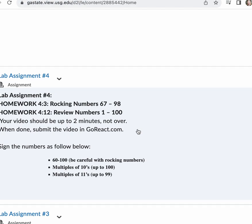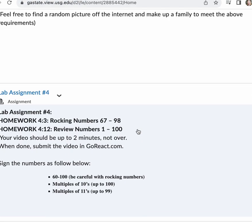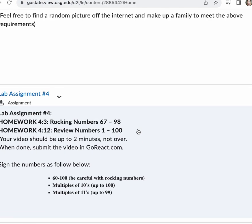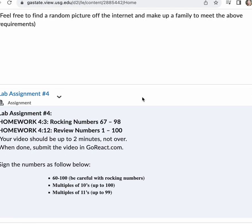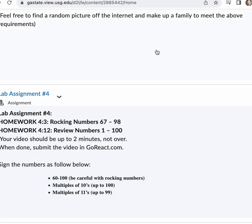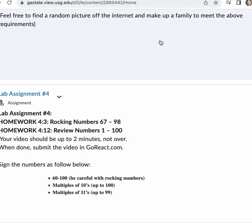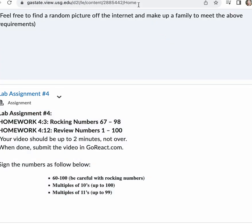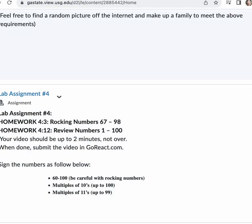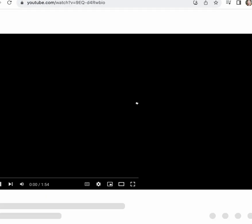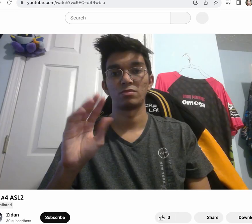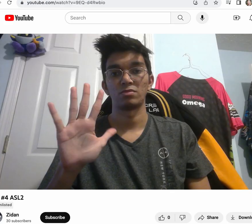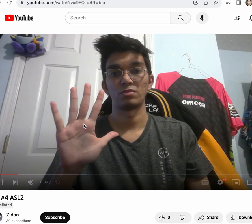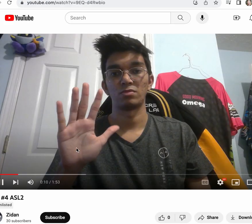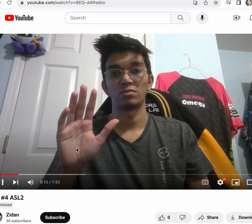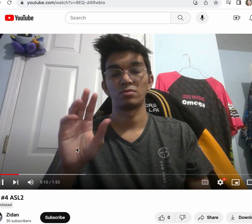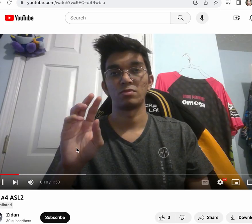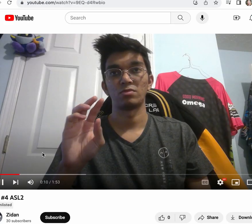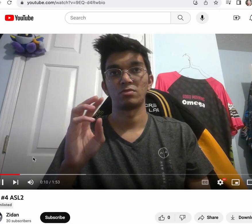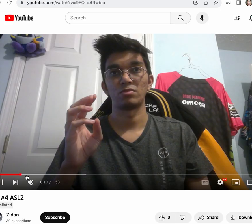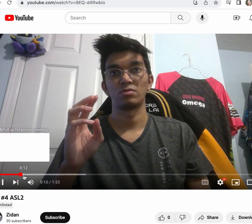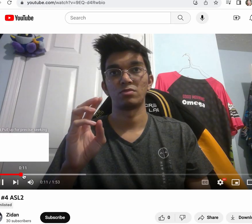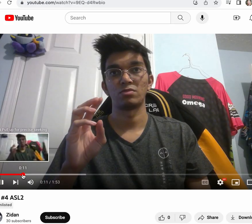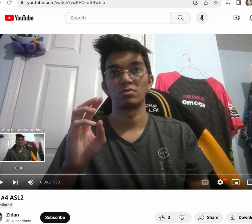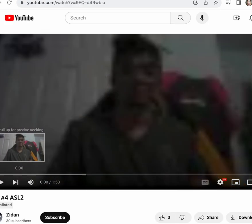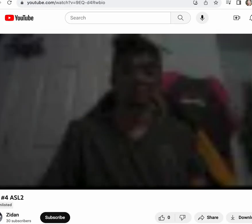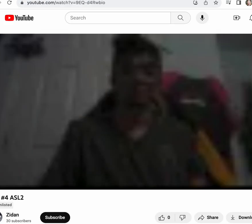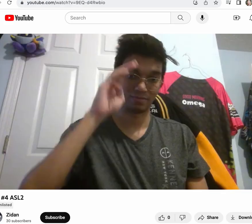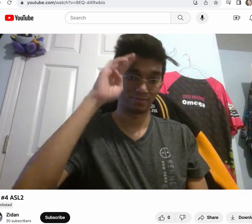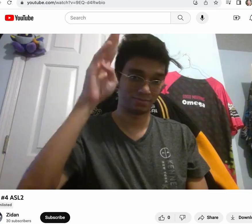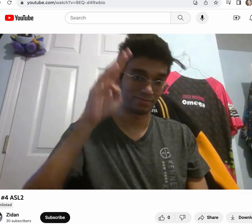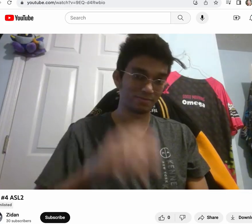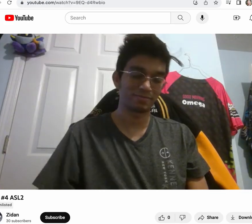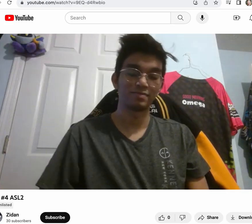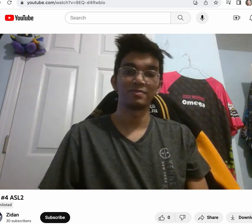multiplications of 10, and then 11s. Oh, we started already. Sorry.